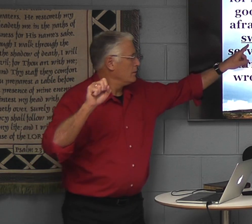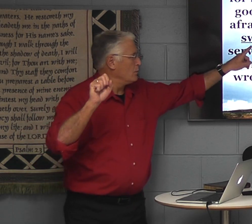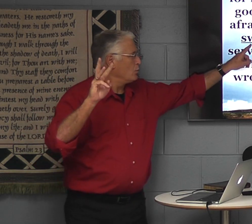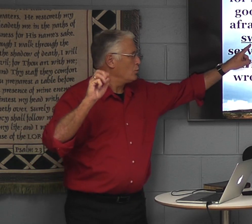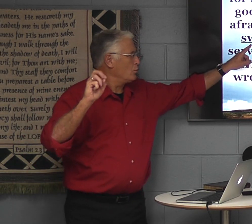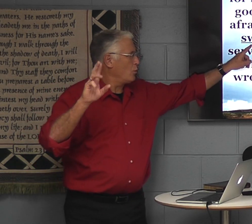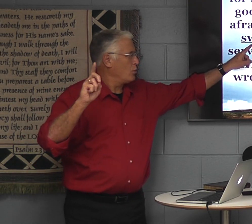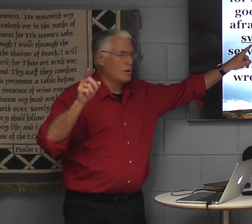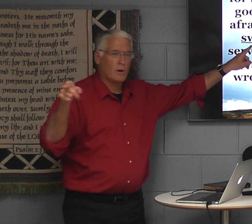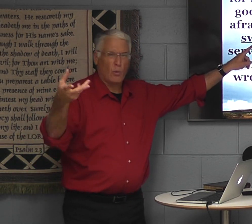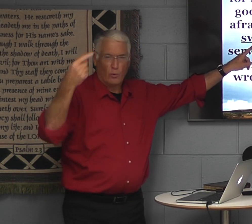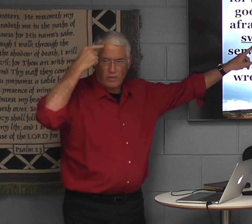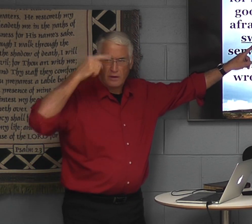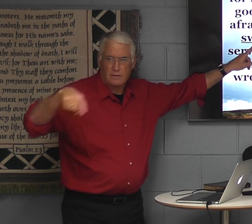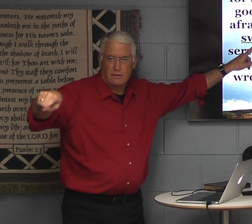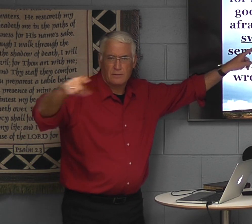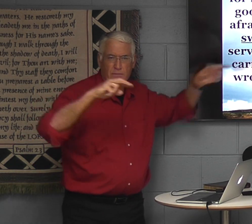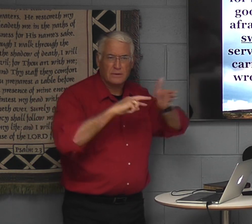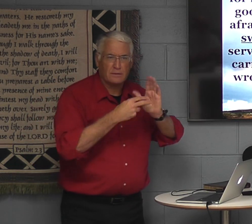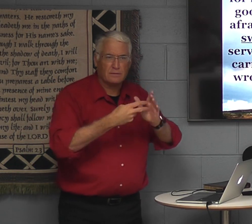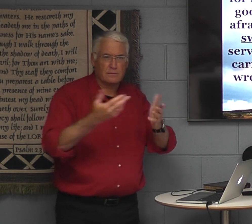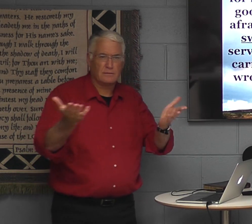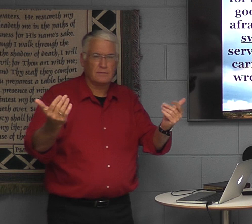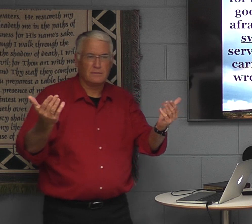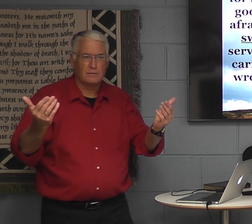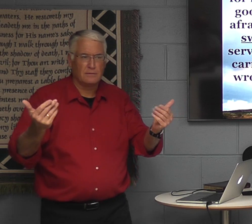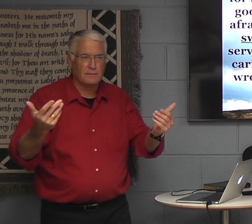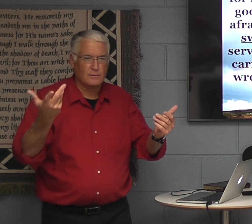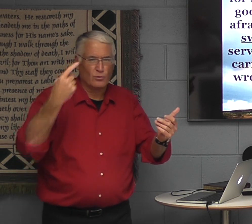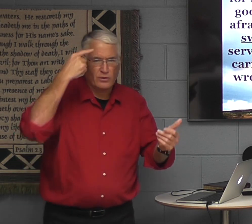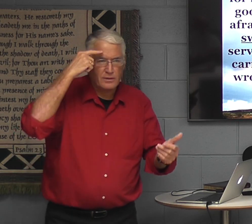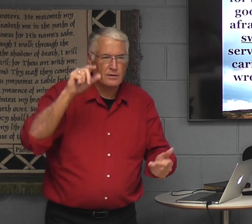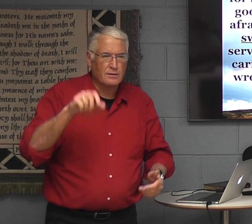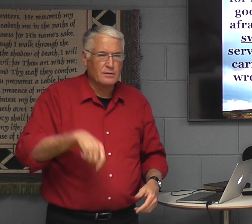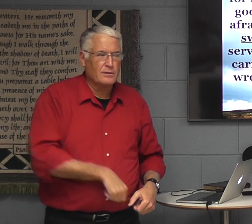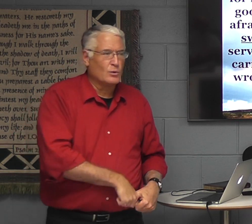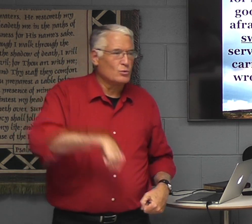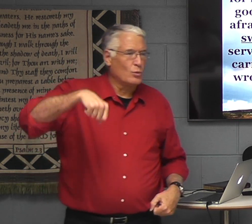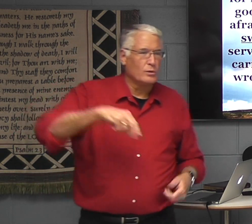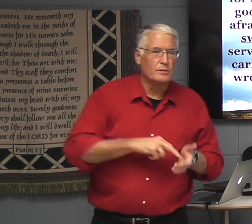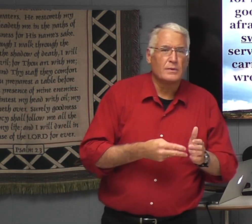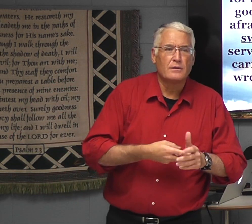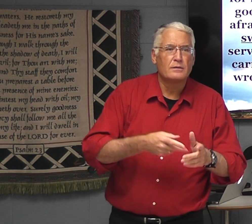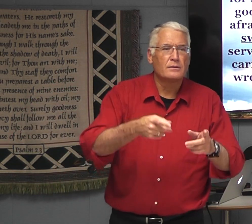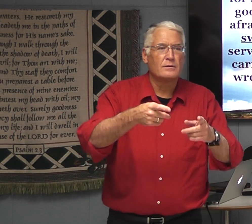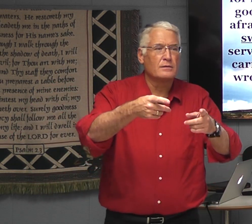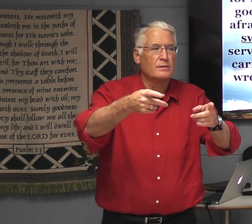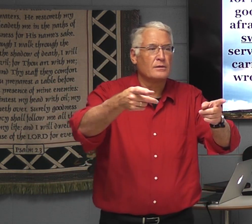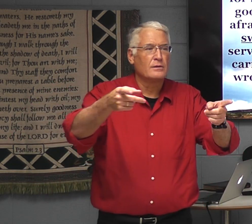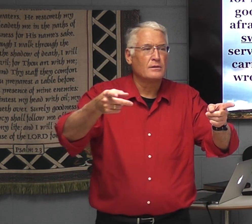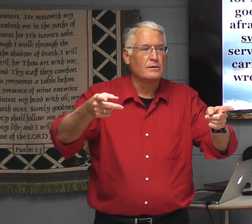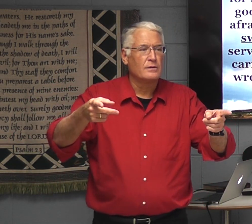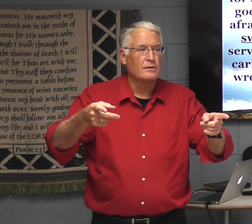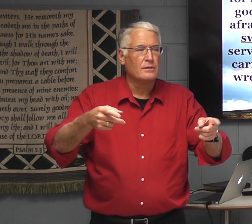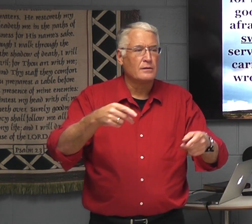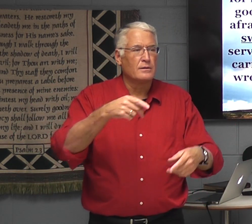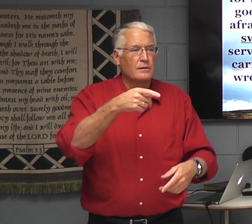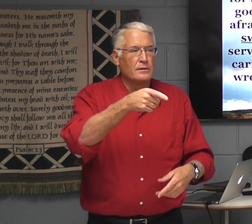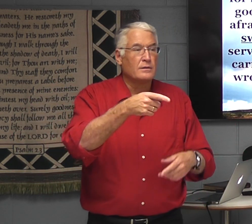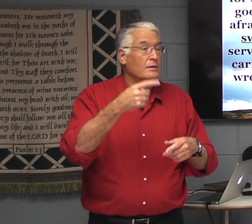Hold on, I'll show it to you. But the sword, so what do you all think that means? What does the sword mean?